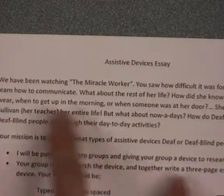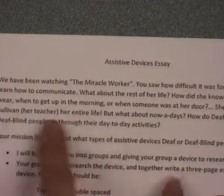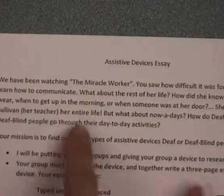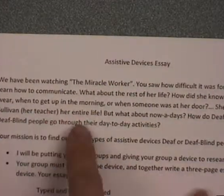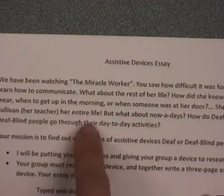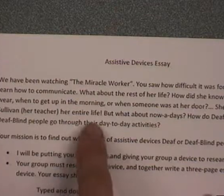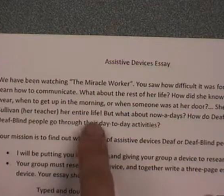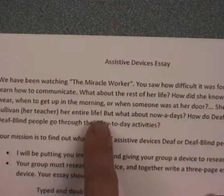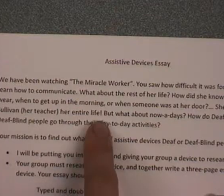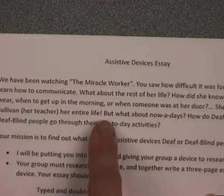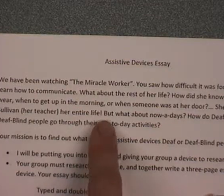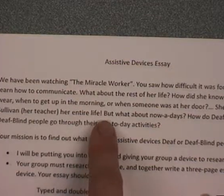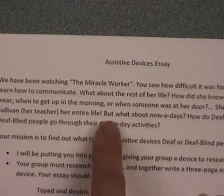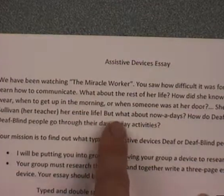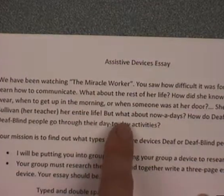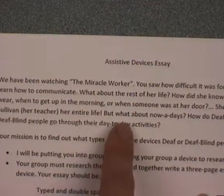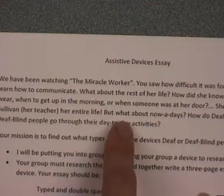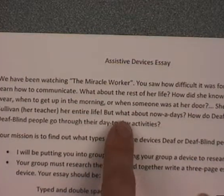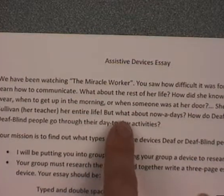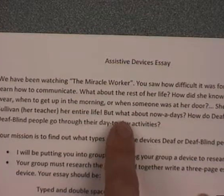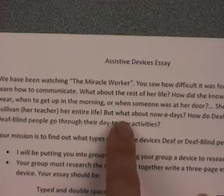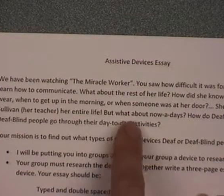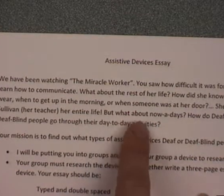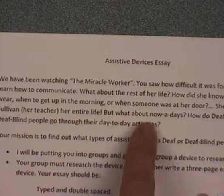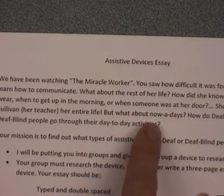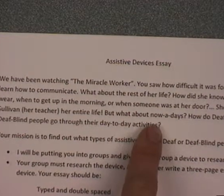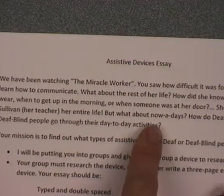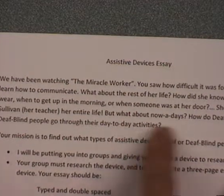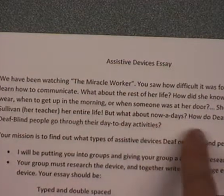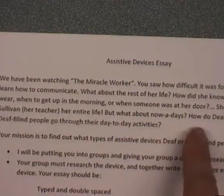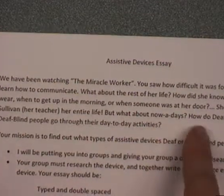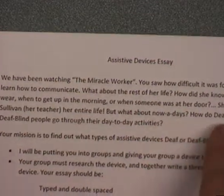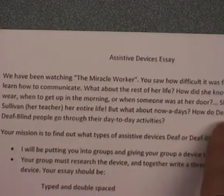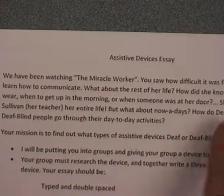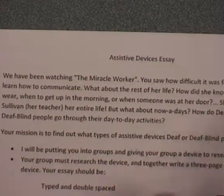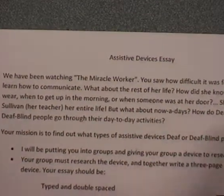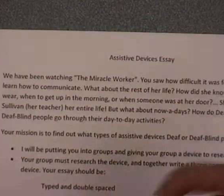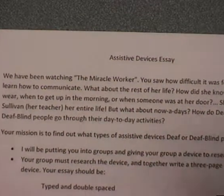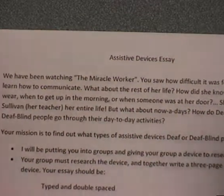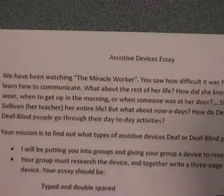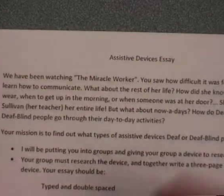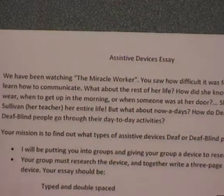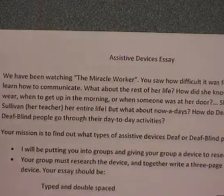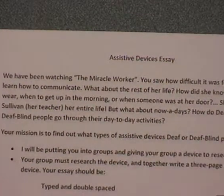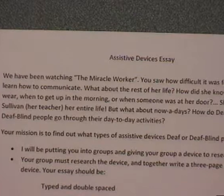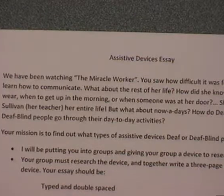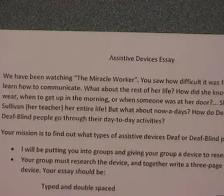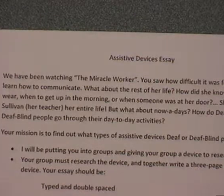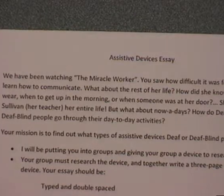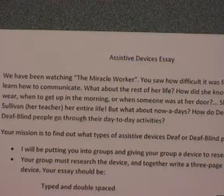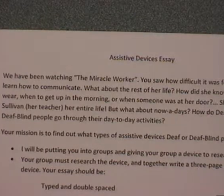her entire life, which is true. But what about nowadays? How do deaf people or deafblind people go through their day-to-day